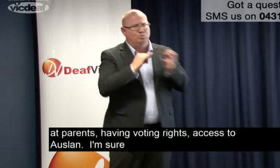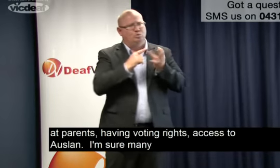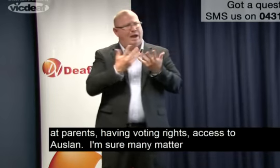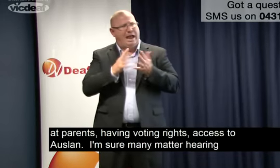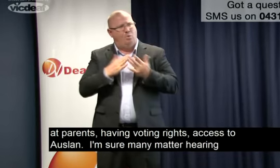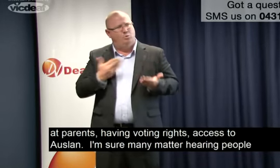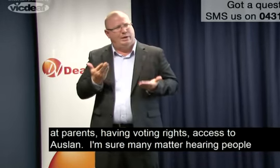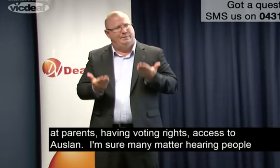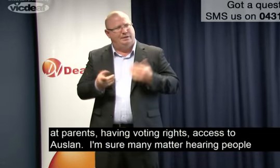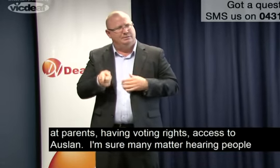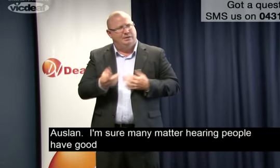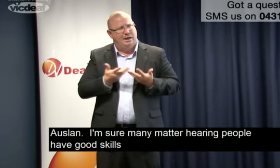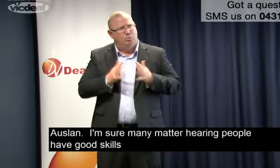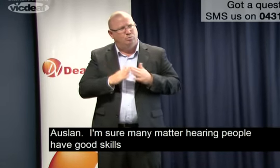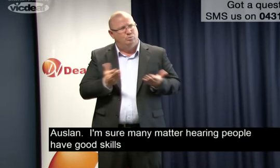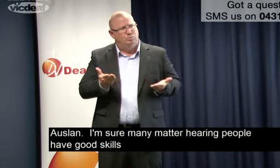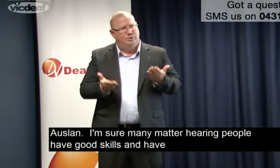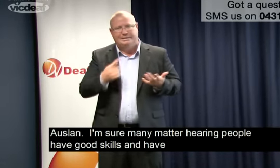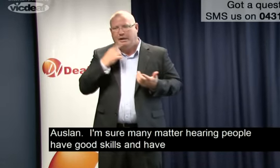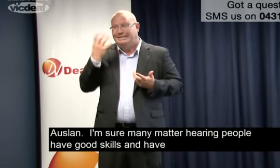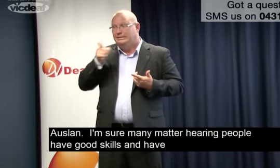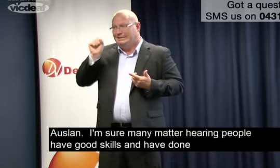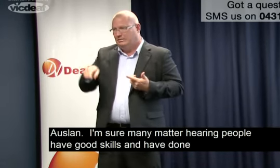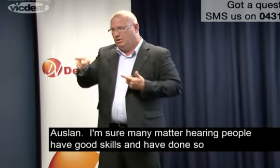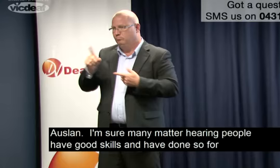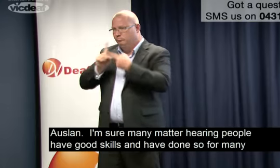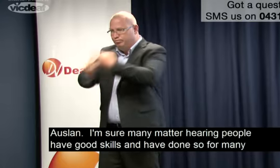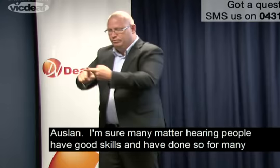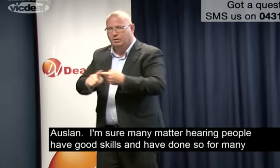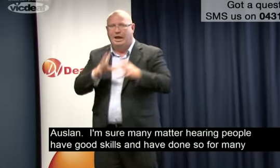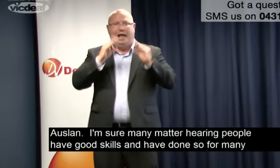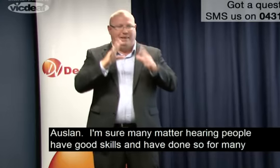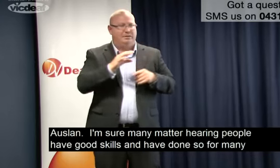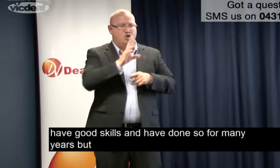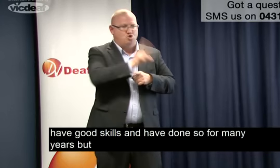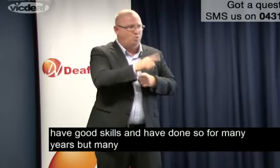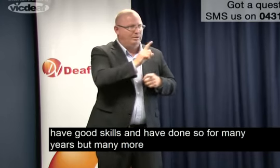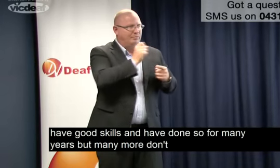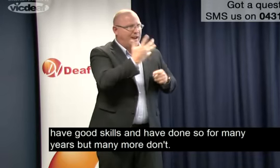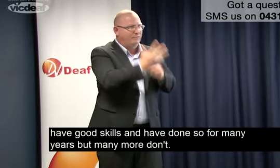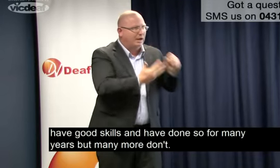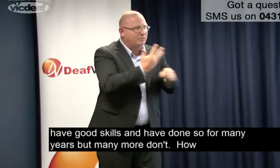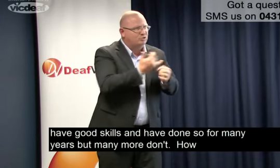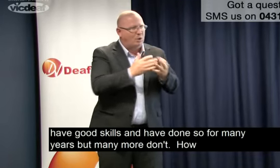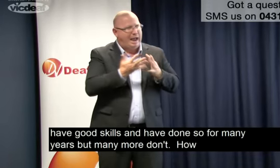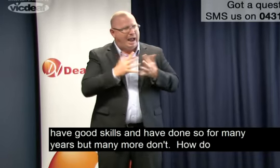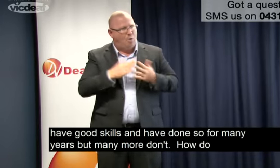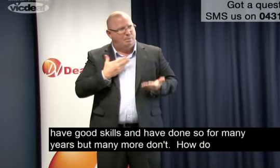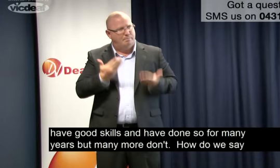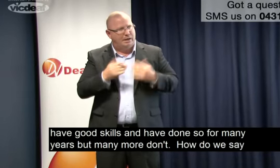don't. So how do we weigh that up and say, yes, you can continue to be a member, and then we say no to somebody